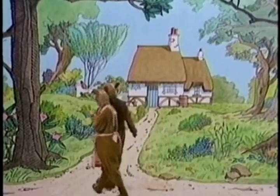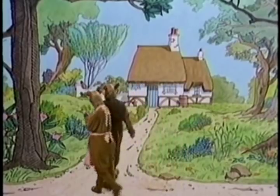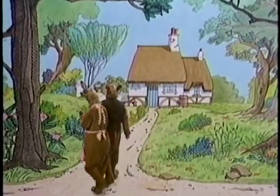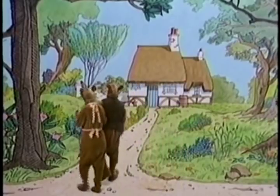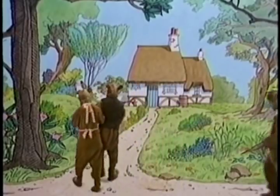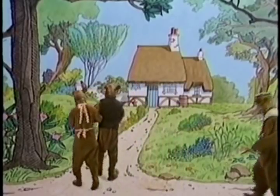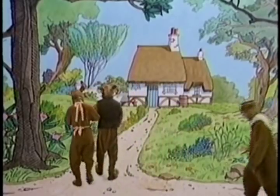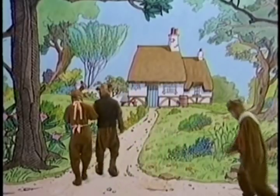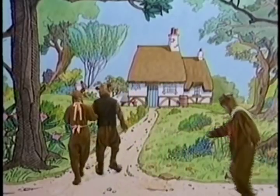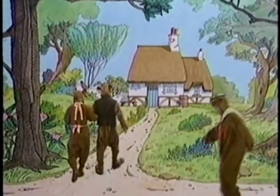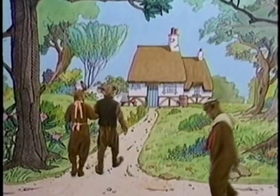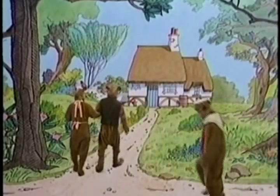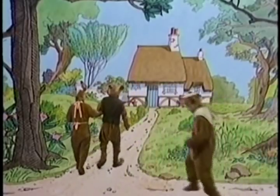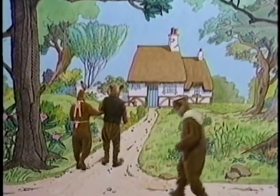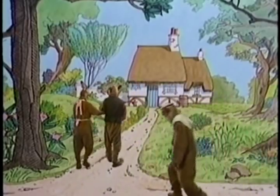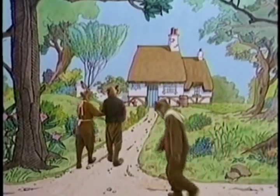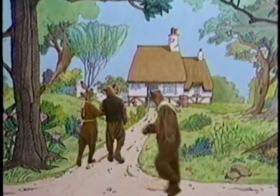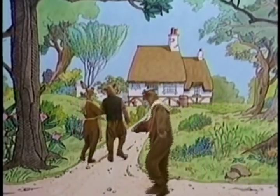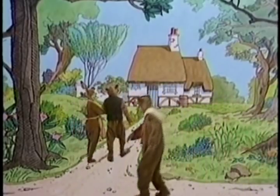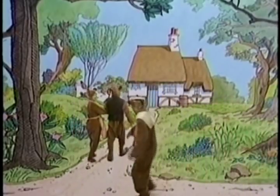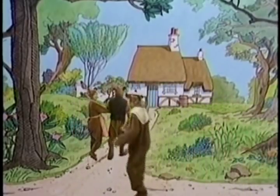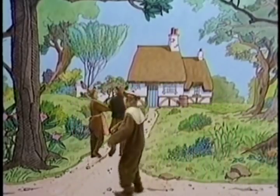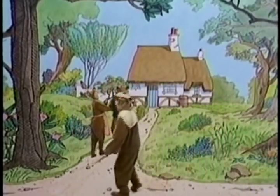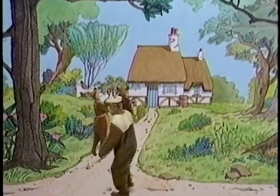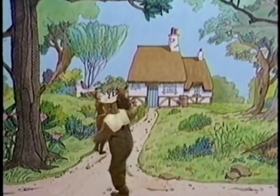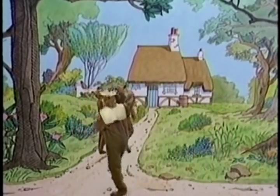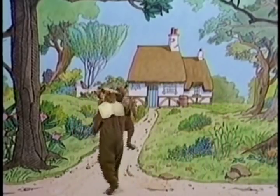Just then, three bears returned home from their walk in the woods.